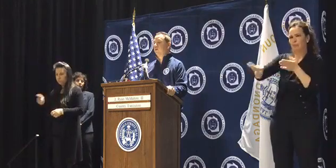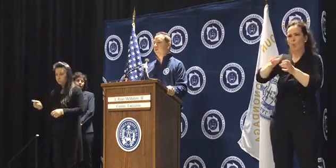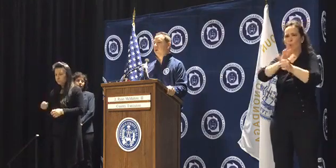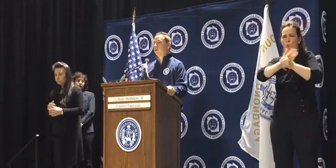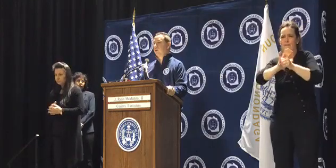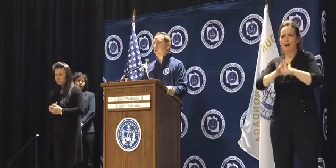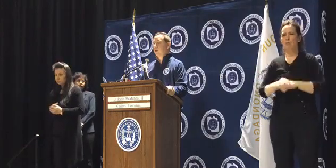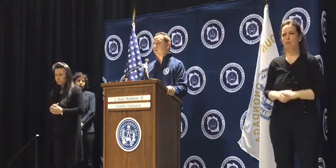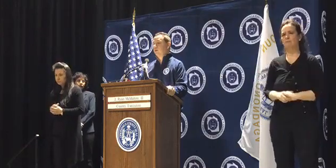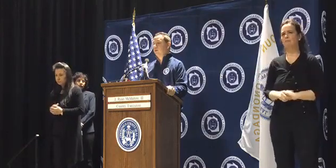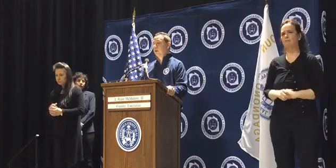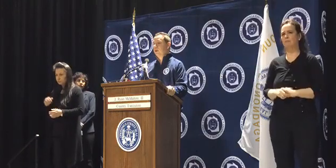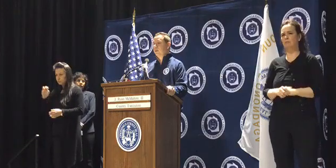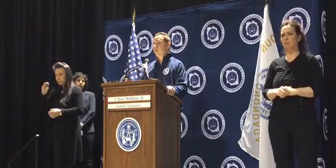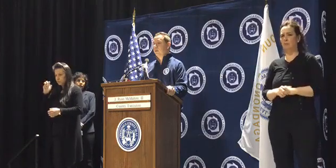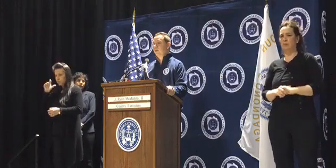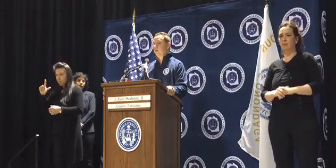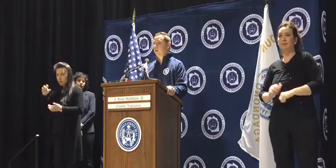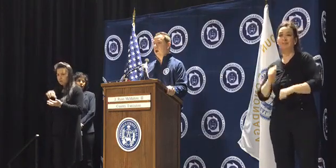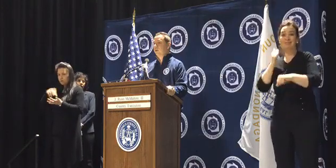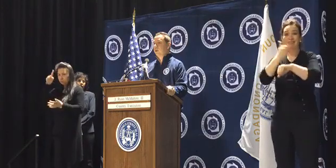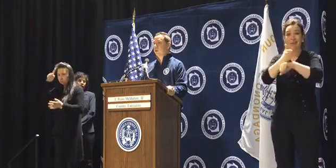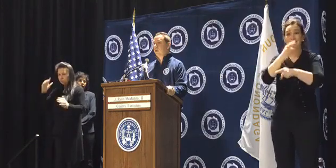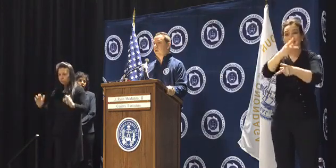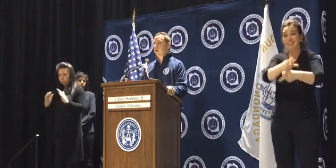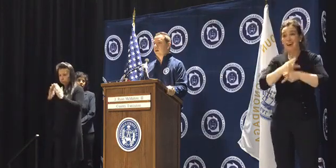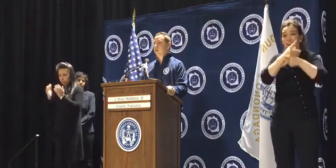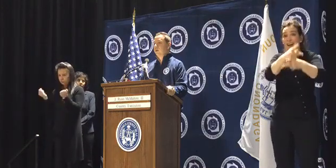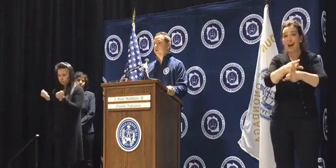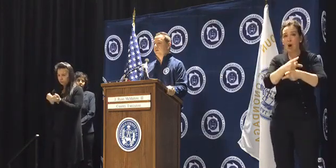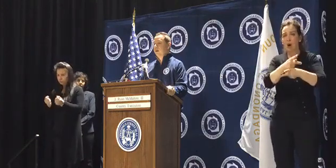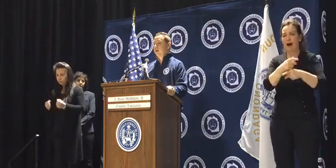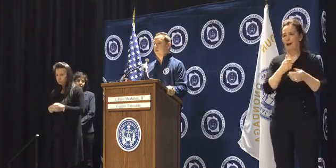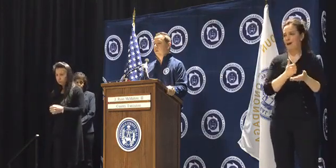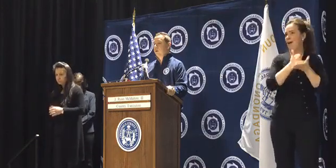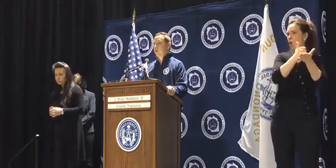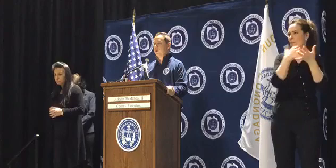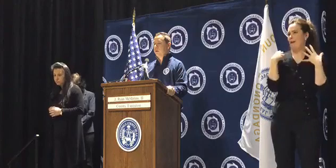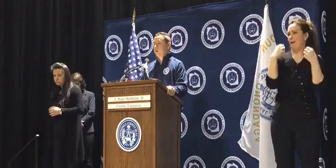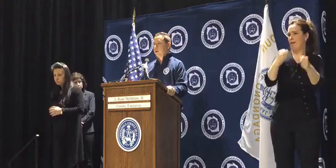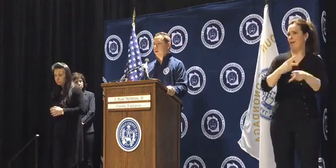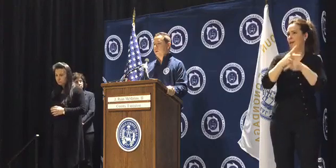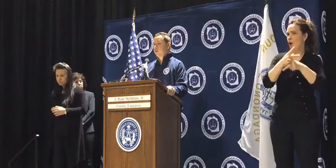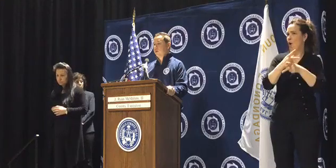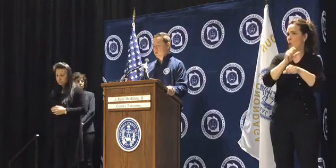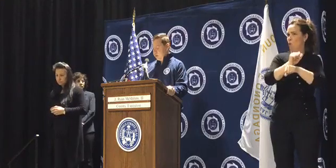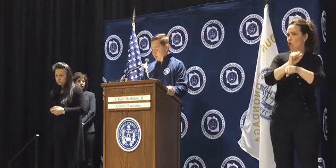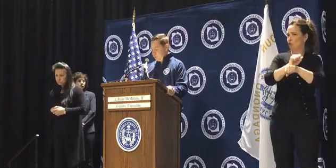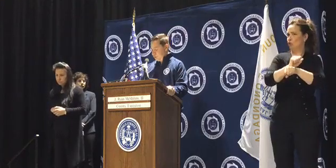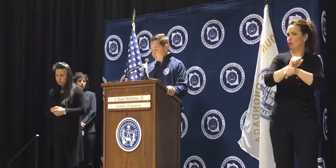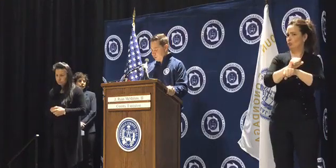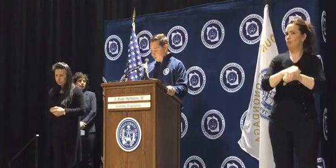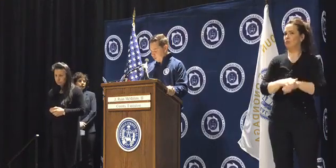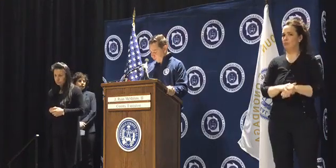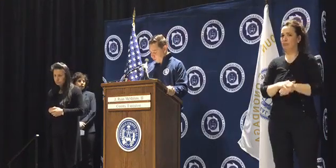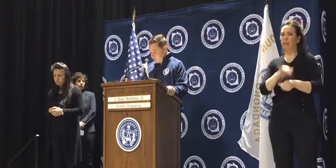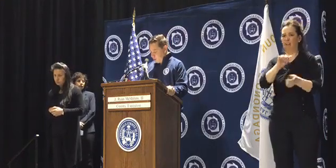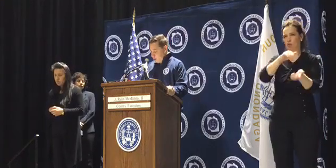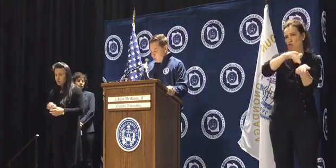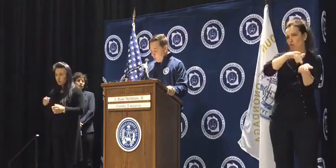daycare infrastructure to meet the needs of our healthcare and emergency management workers and also essential